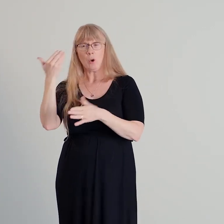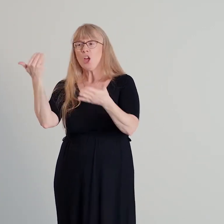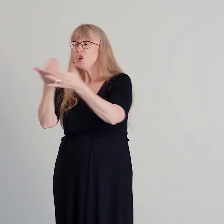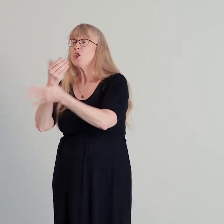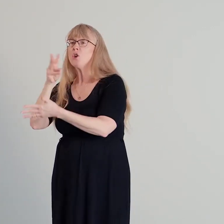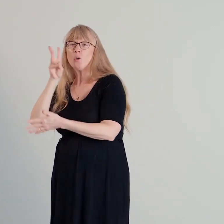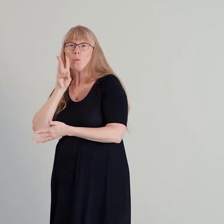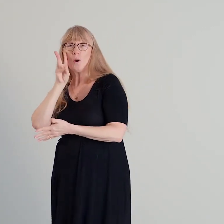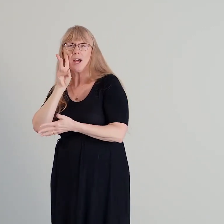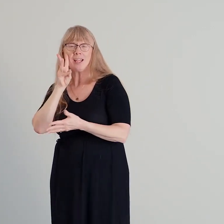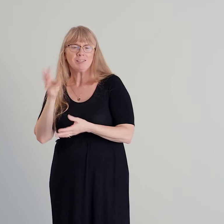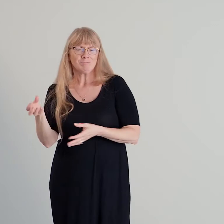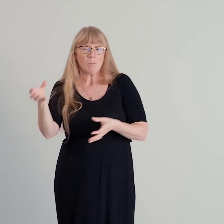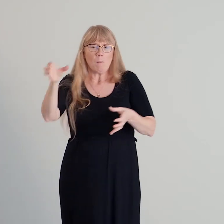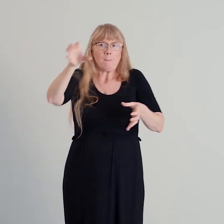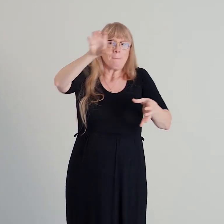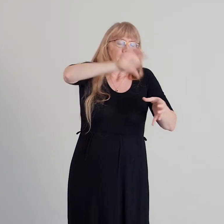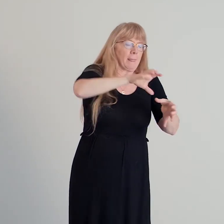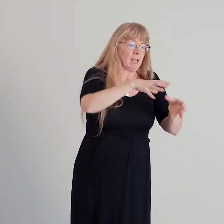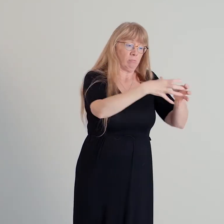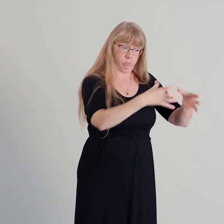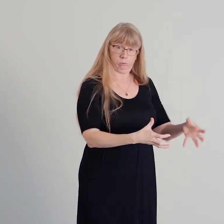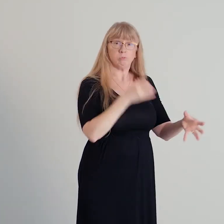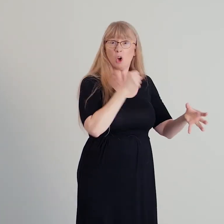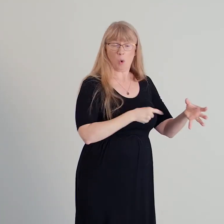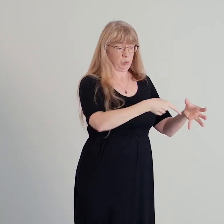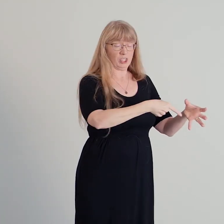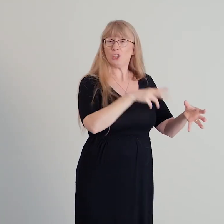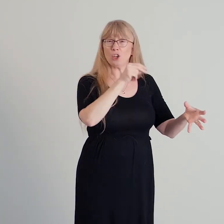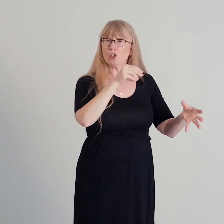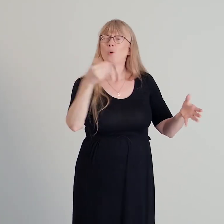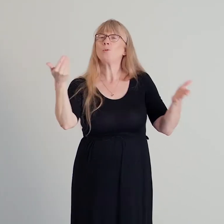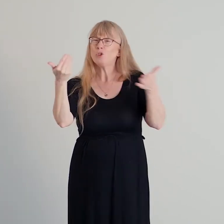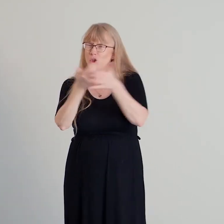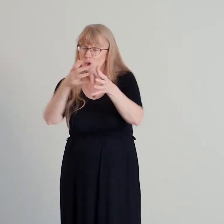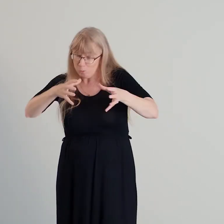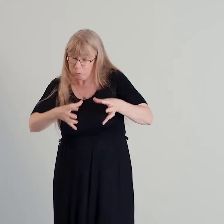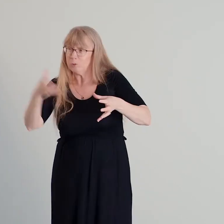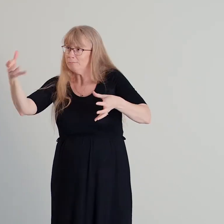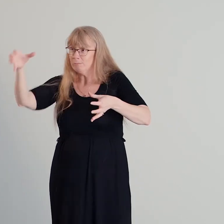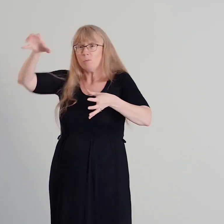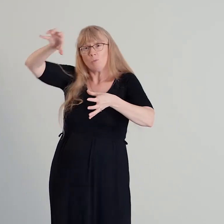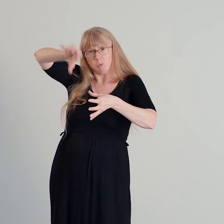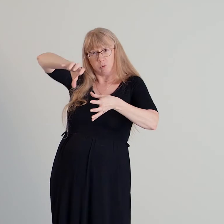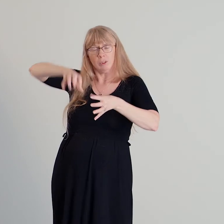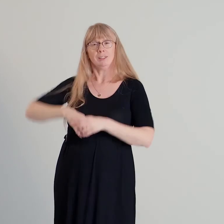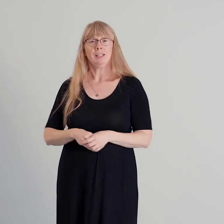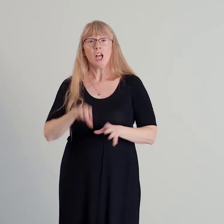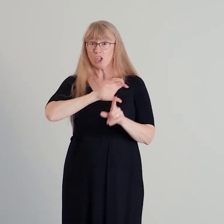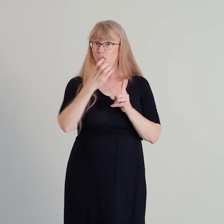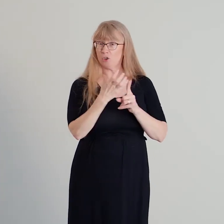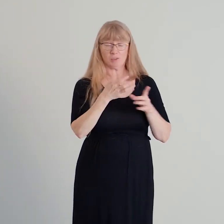and put it into an old wineskin, but that you put it into a new one. Now, the cultural situation behind that is